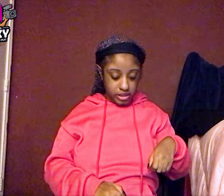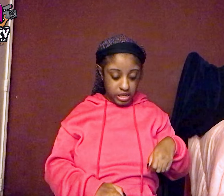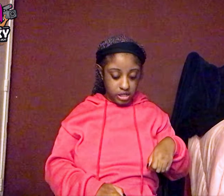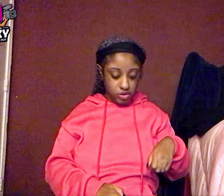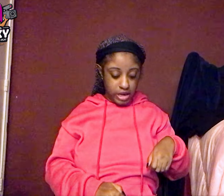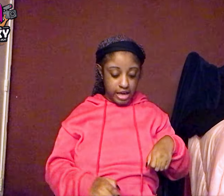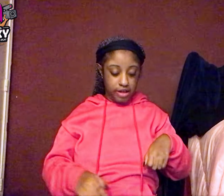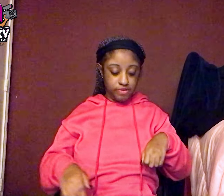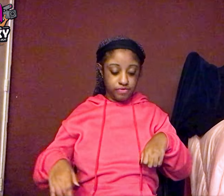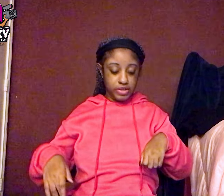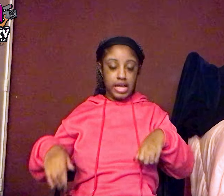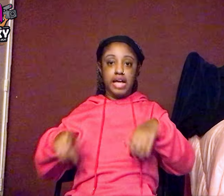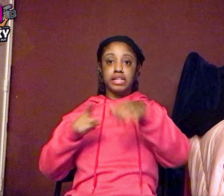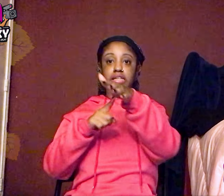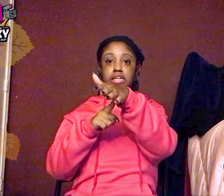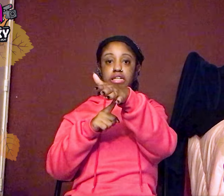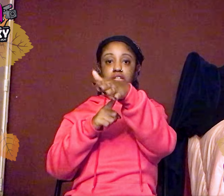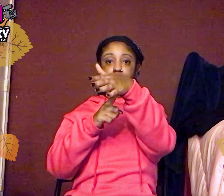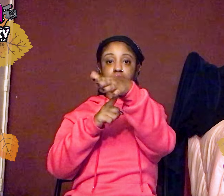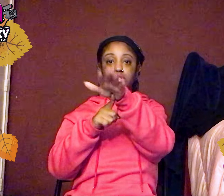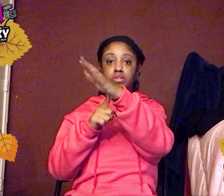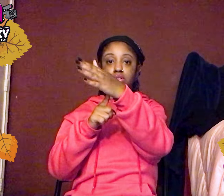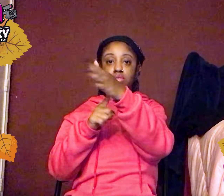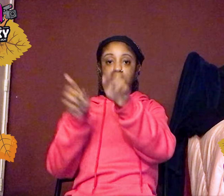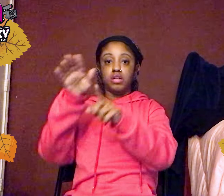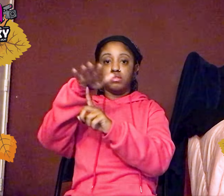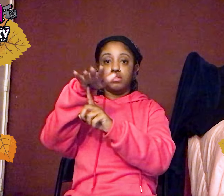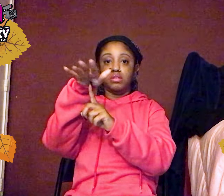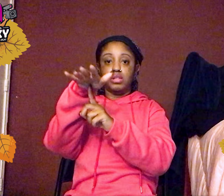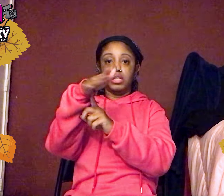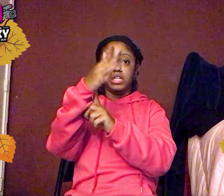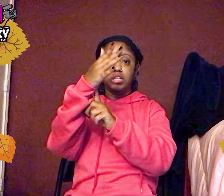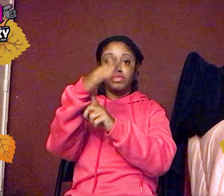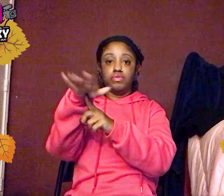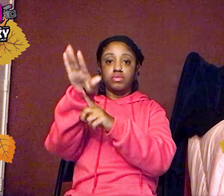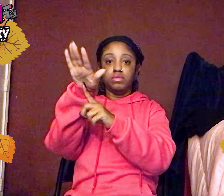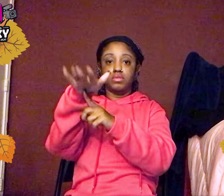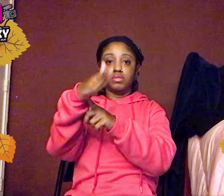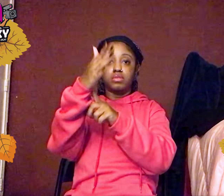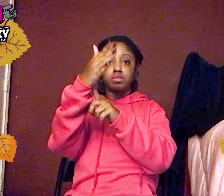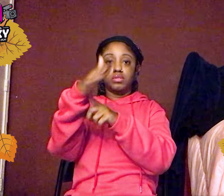Then you have leaf. Wait, no. Leaf.